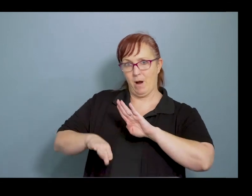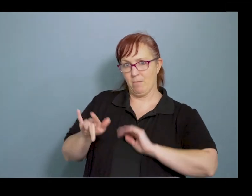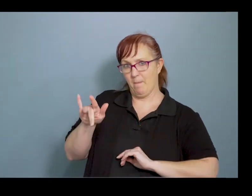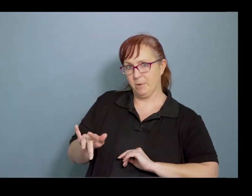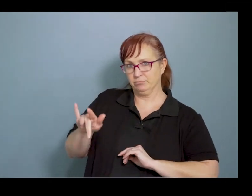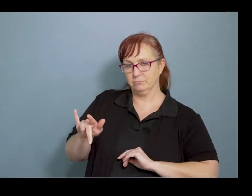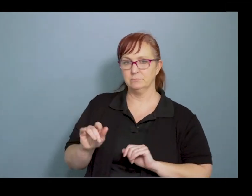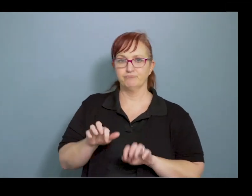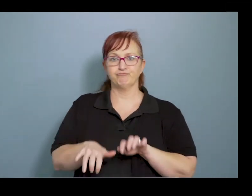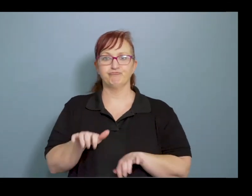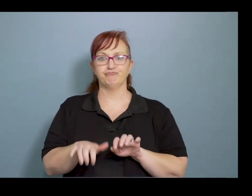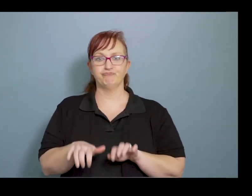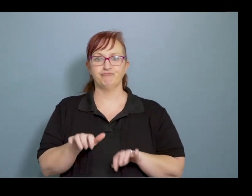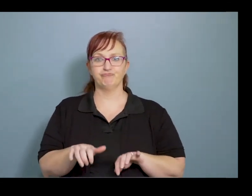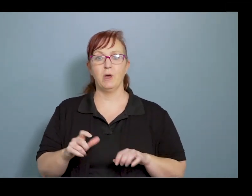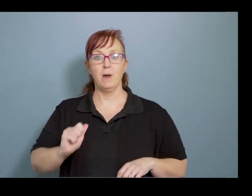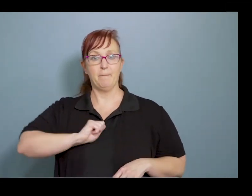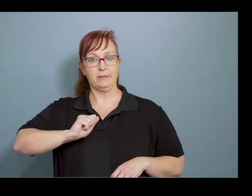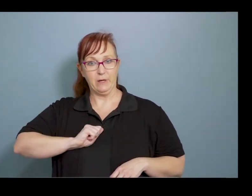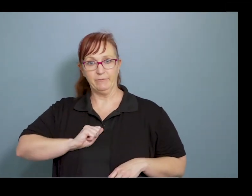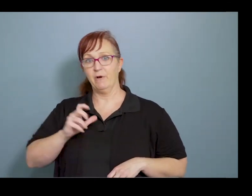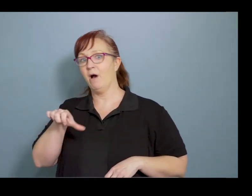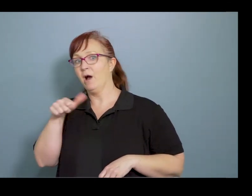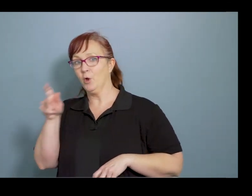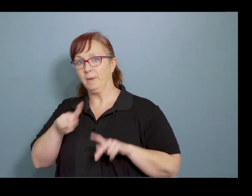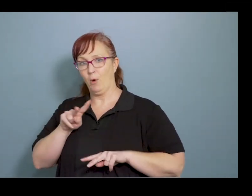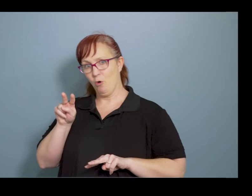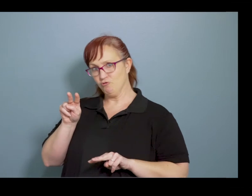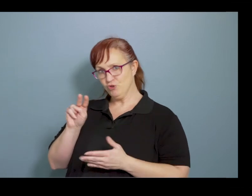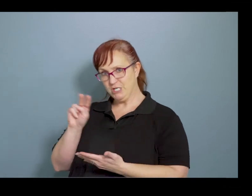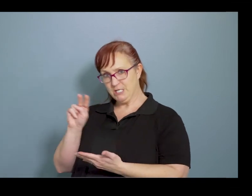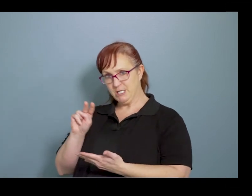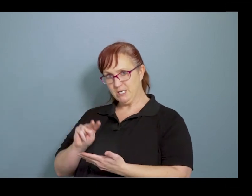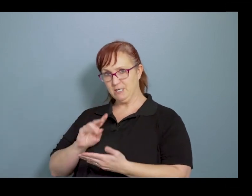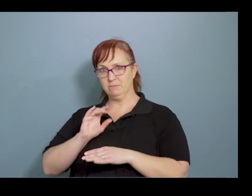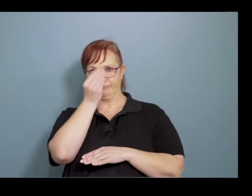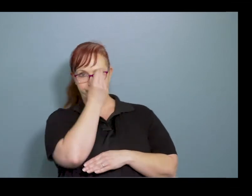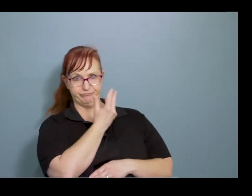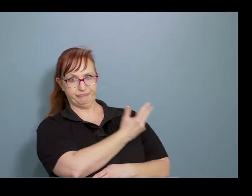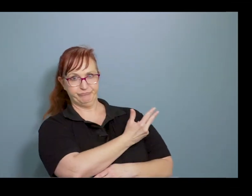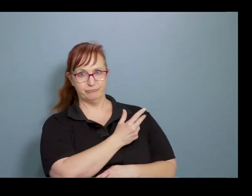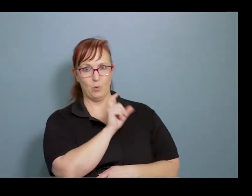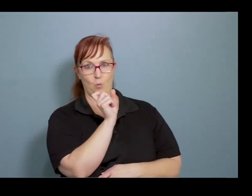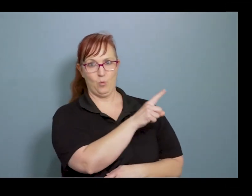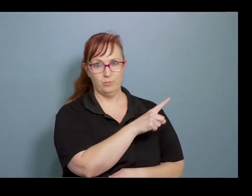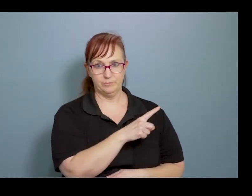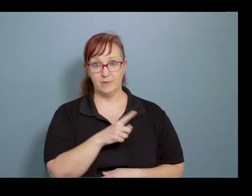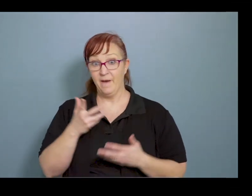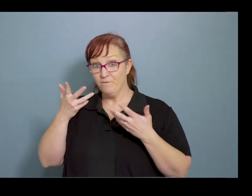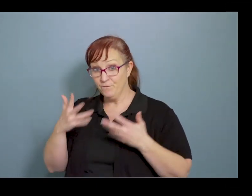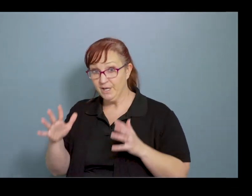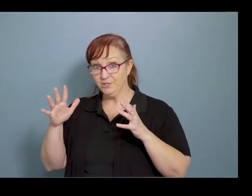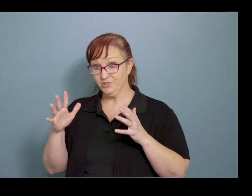in, and we as panelists will see those questions, and then once we get that question addressed, then we mark